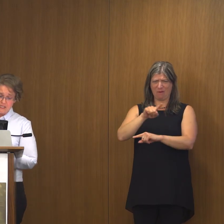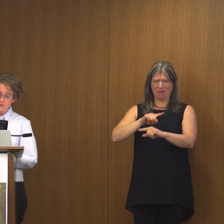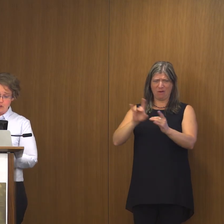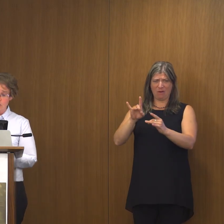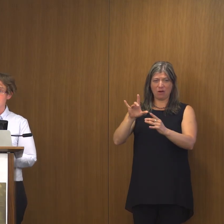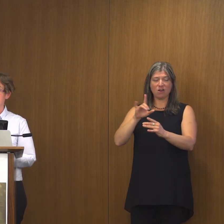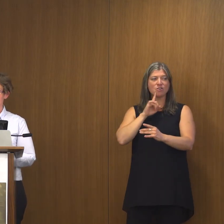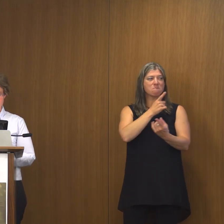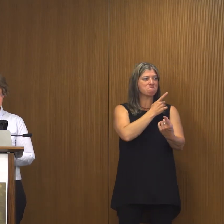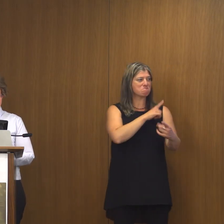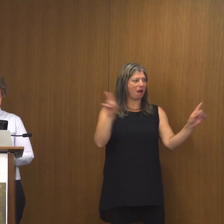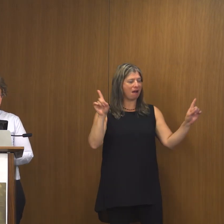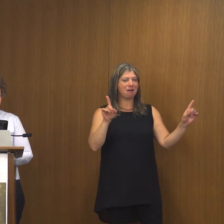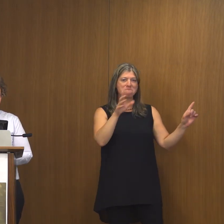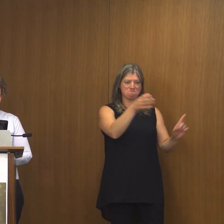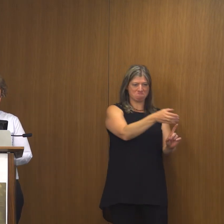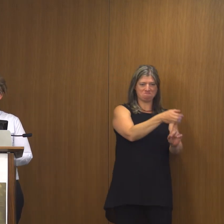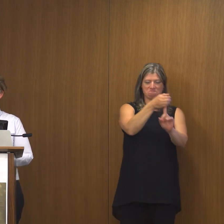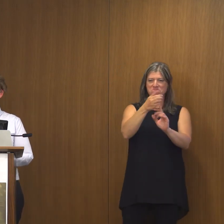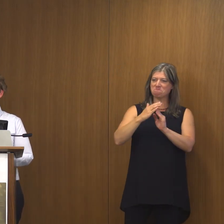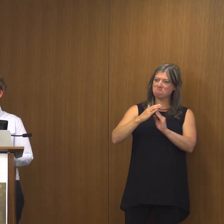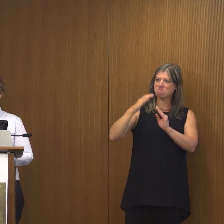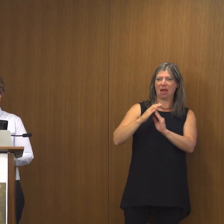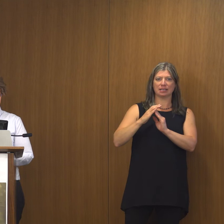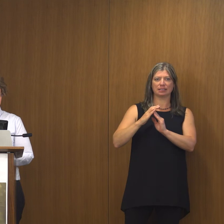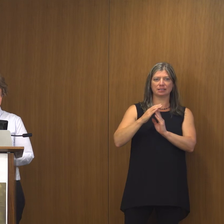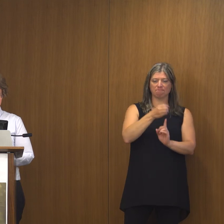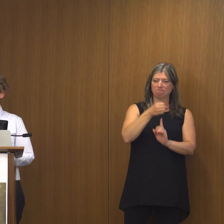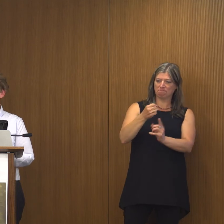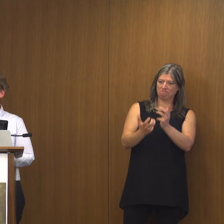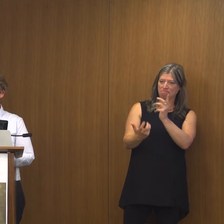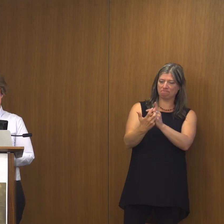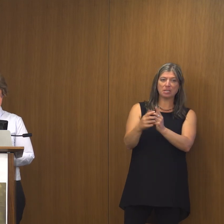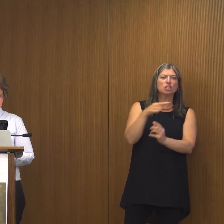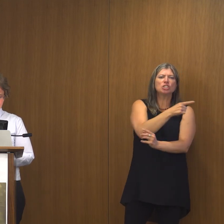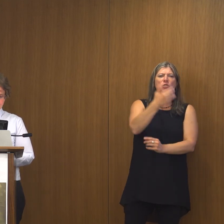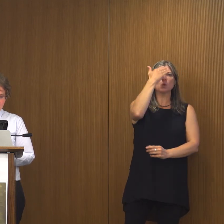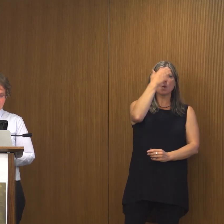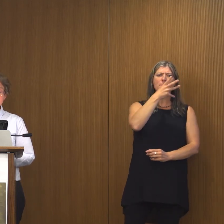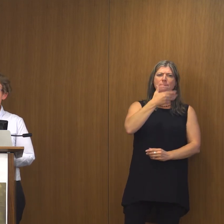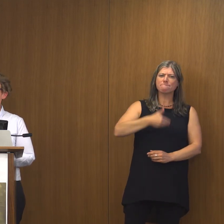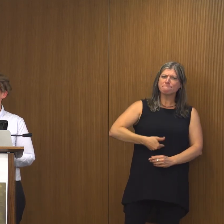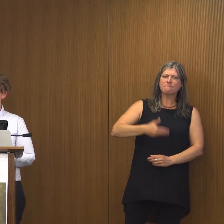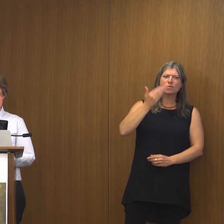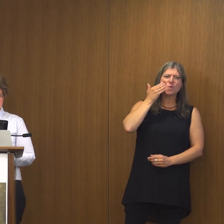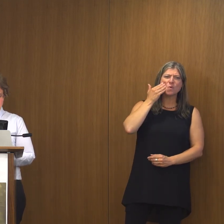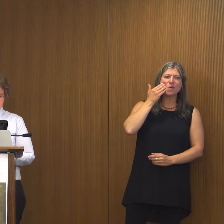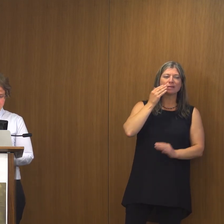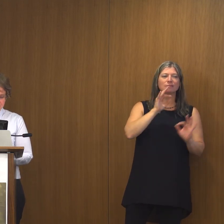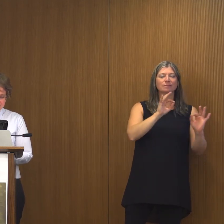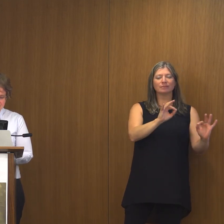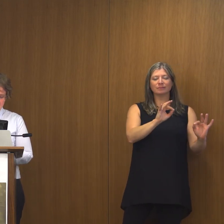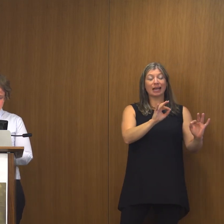and obtained for her boy the best placement that she, as his mother, knew he needed. I was even more thrilled